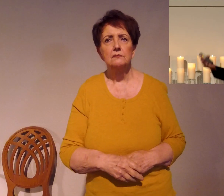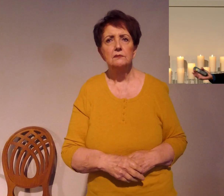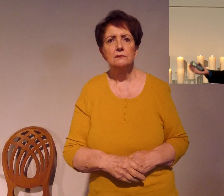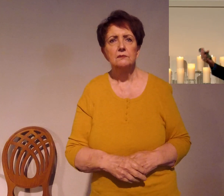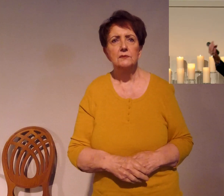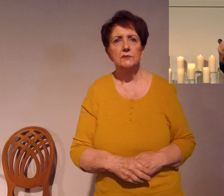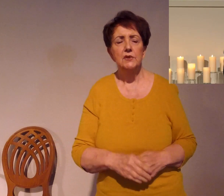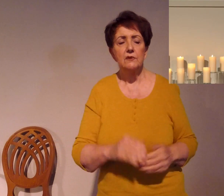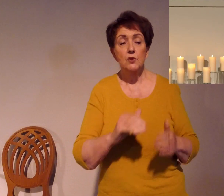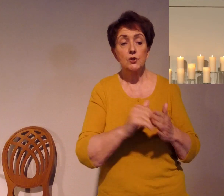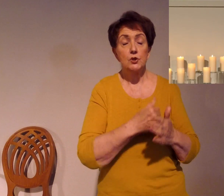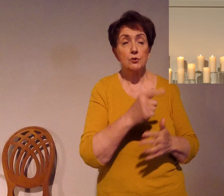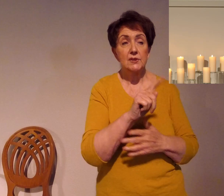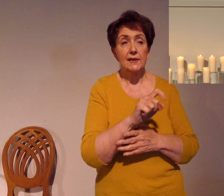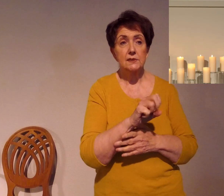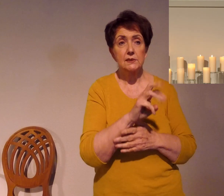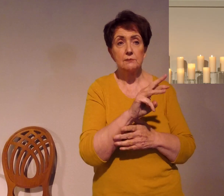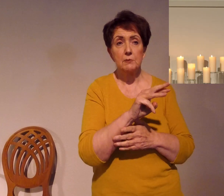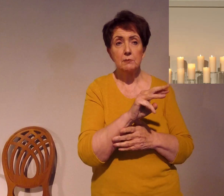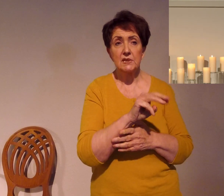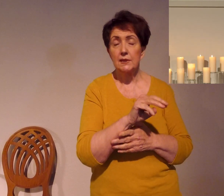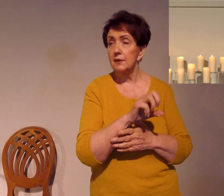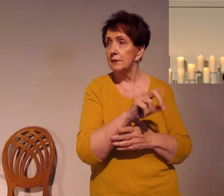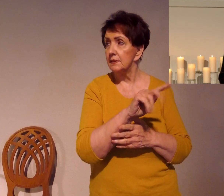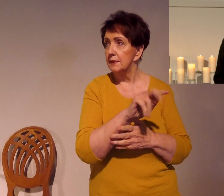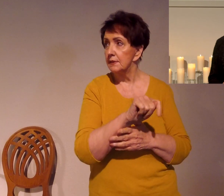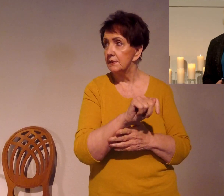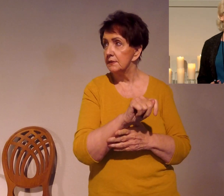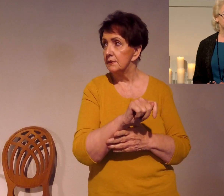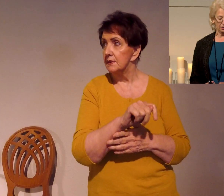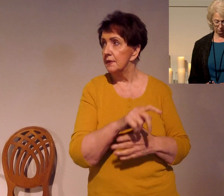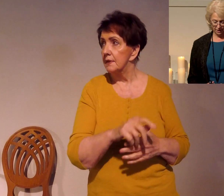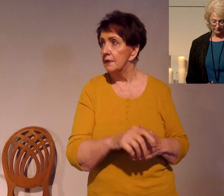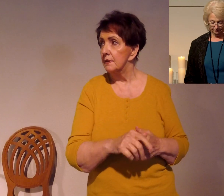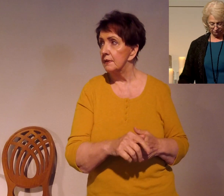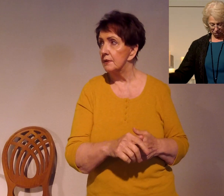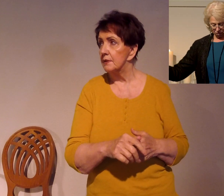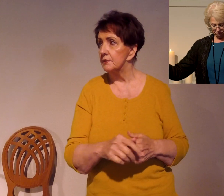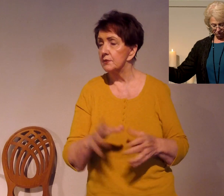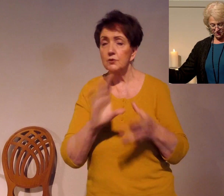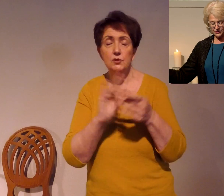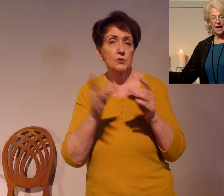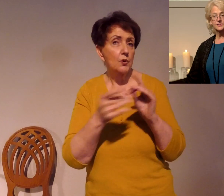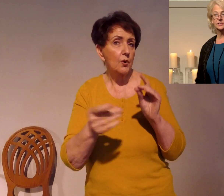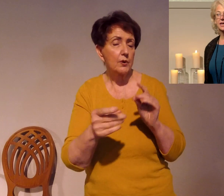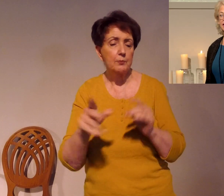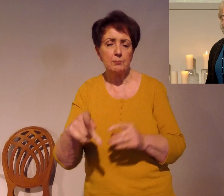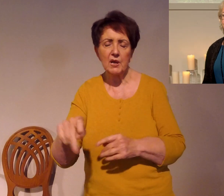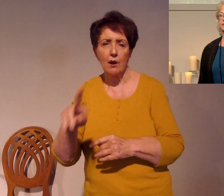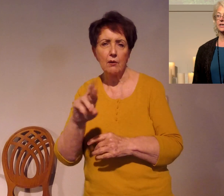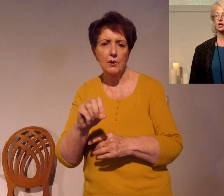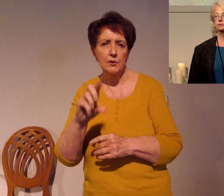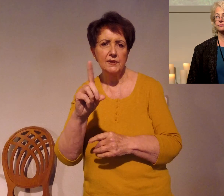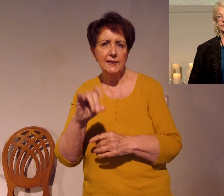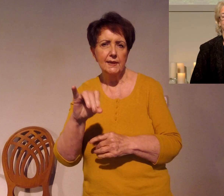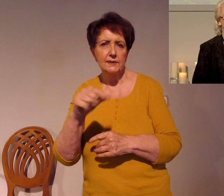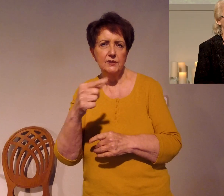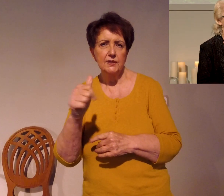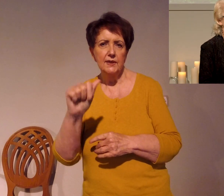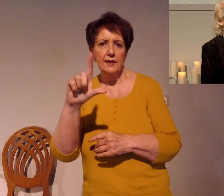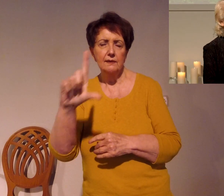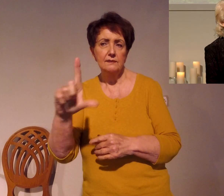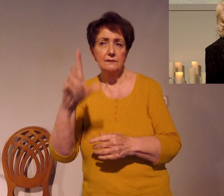New Testament, we have the story of the prodigal son. The prodigal son decides to take his